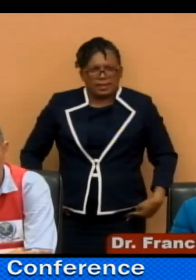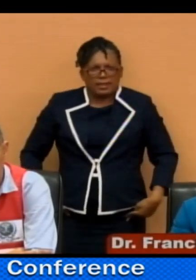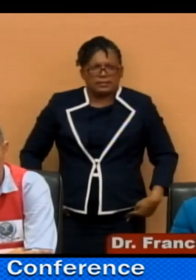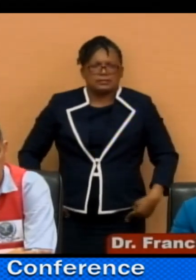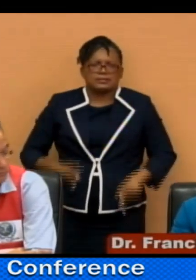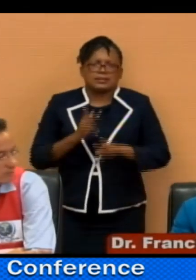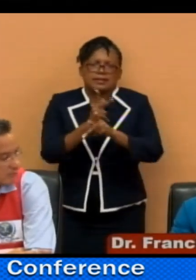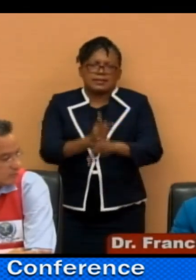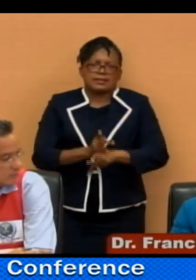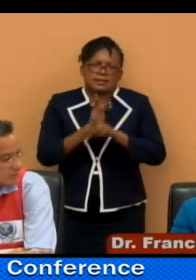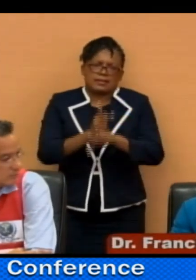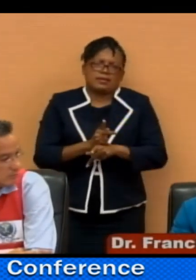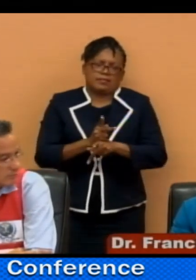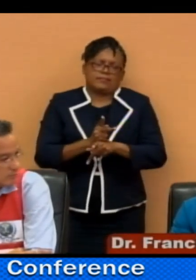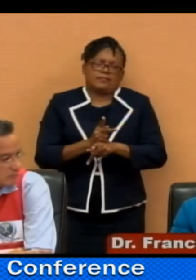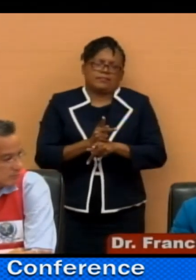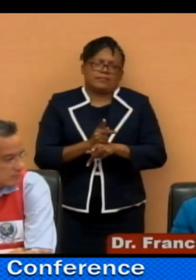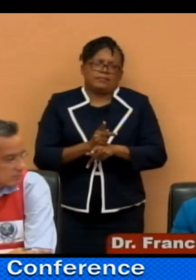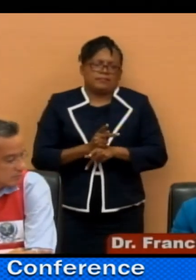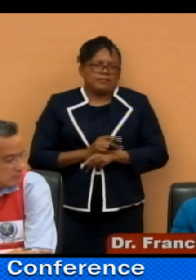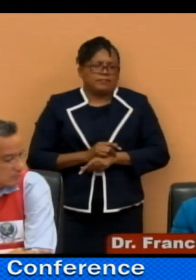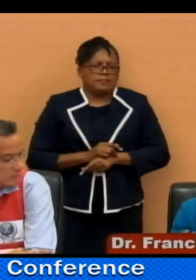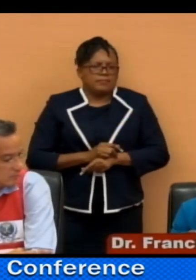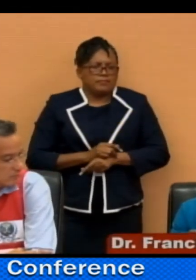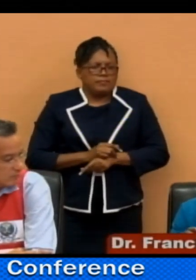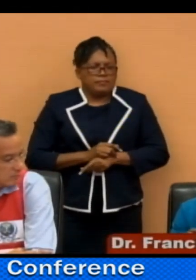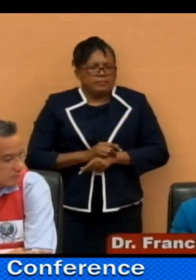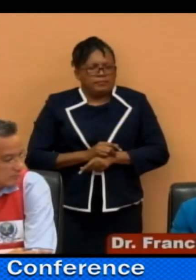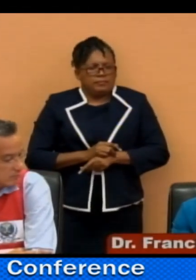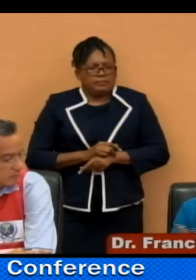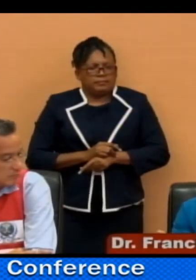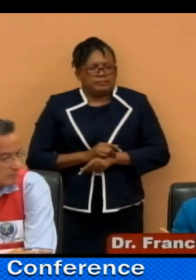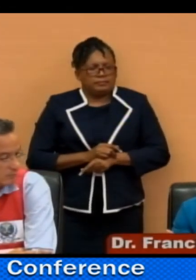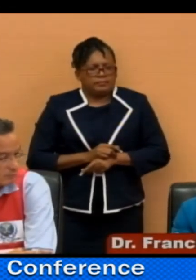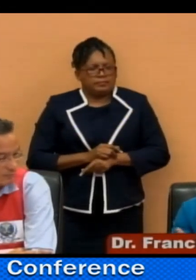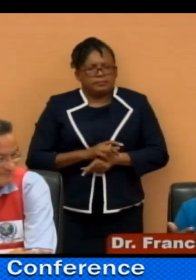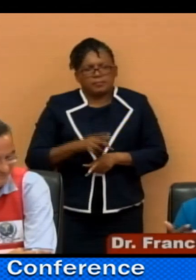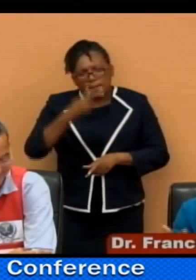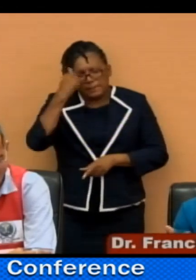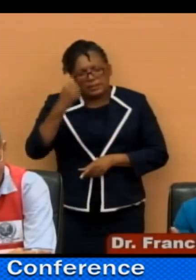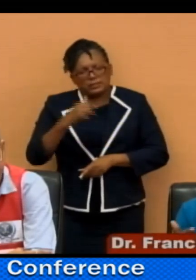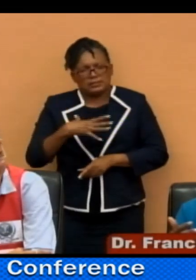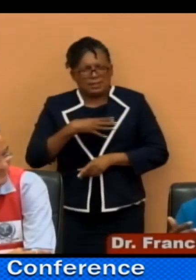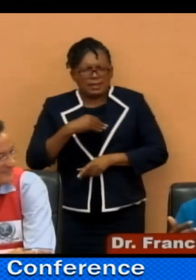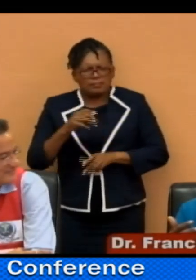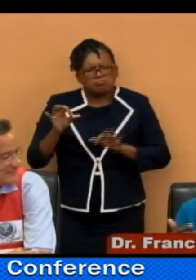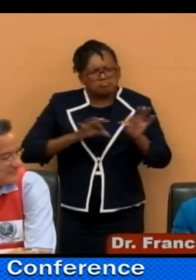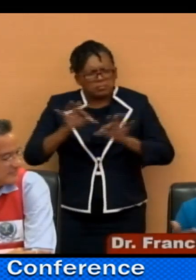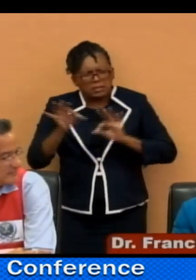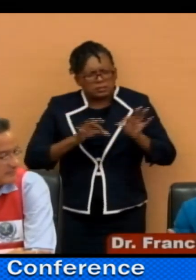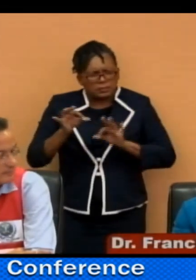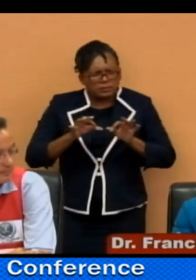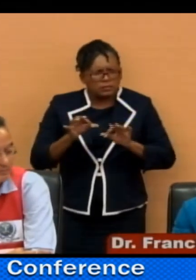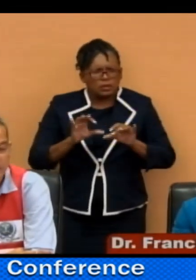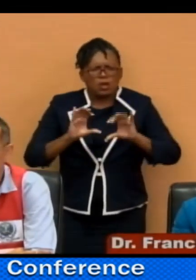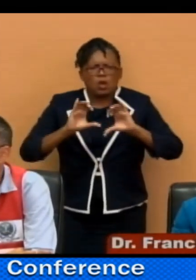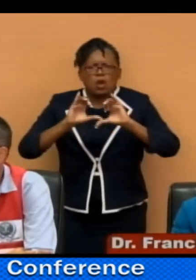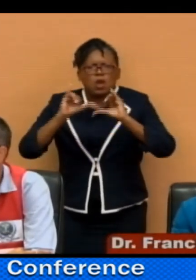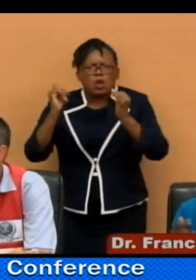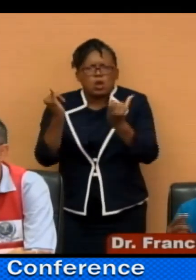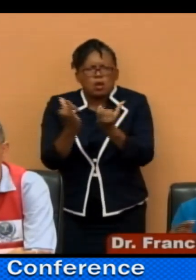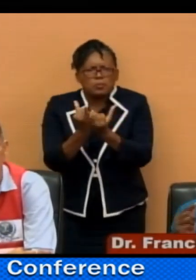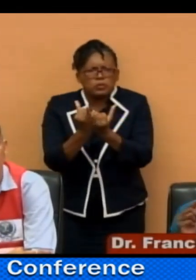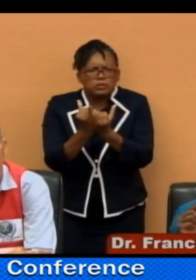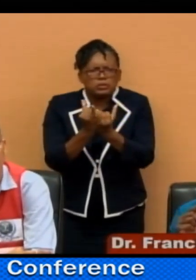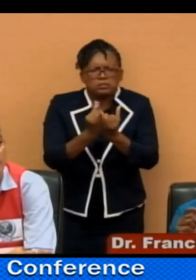the word isolation. Also, you didn't ask, but because I like explaining things, let me just explain what community transmission is,